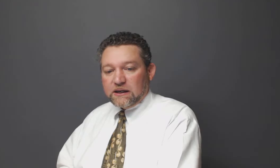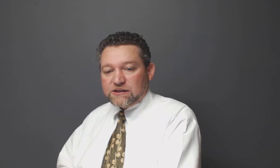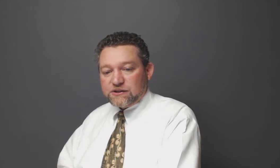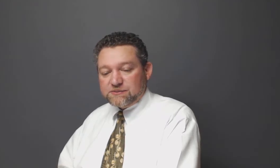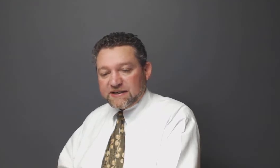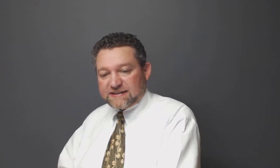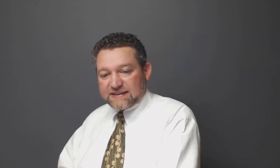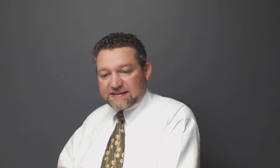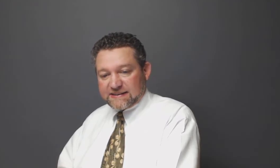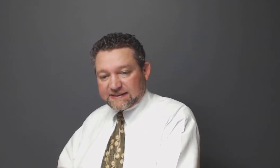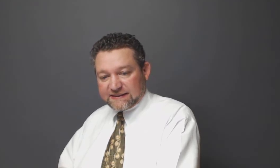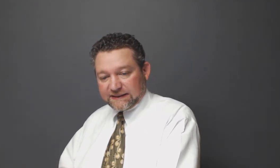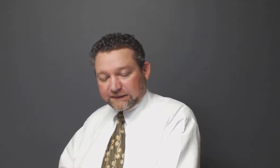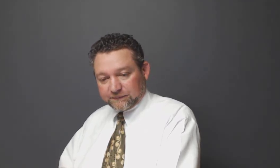In Psalms 18:16,